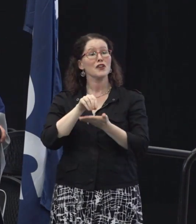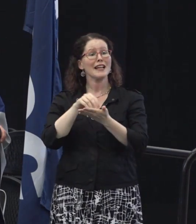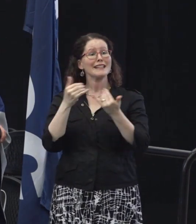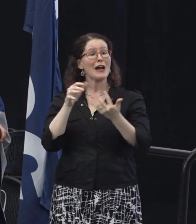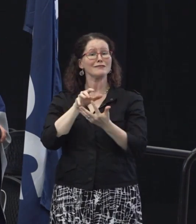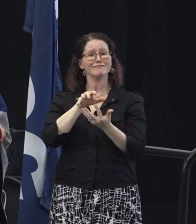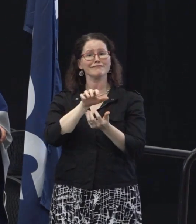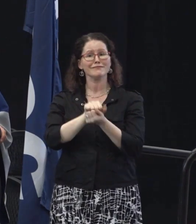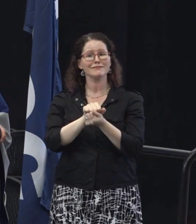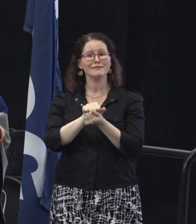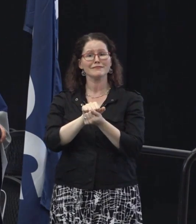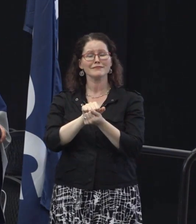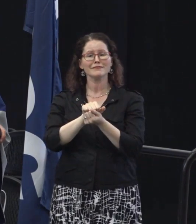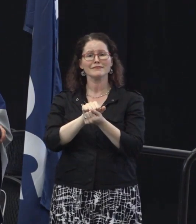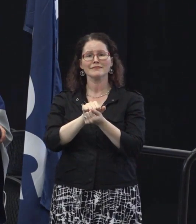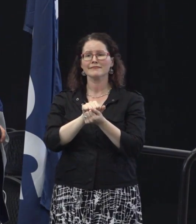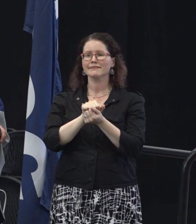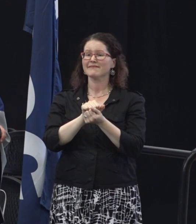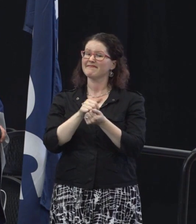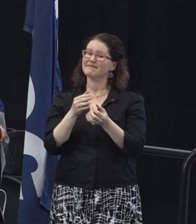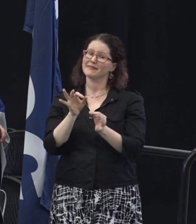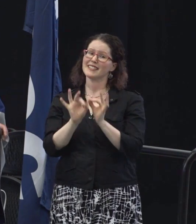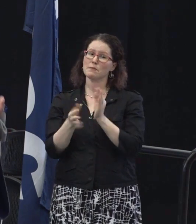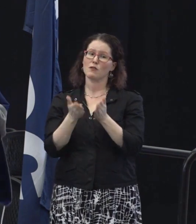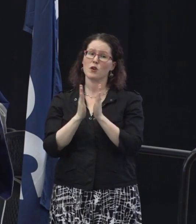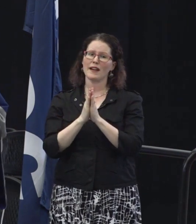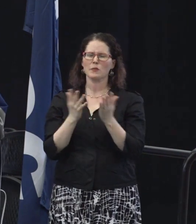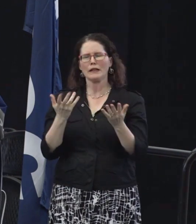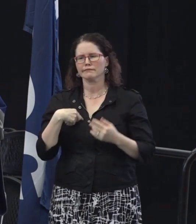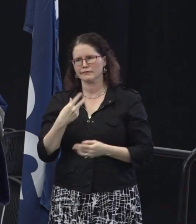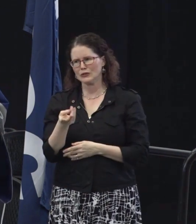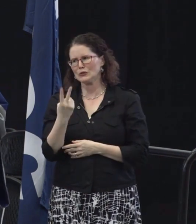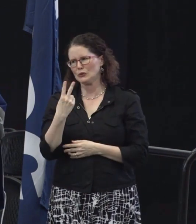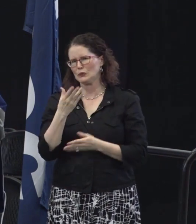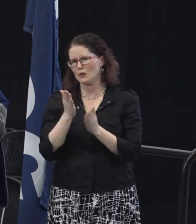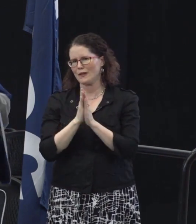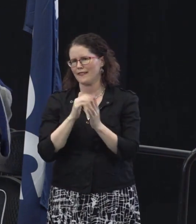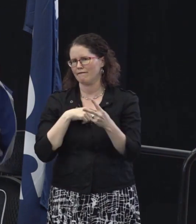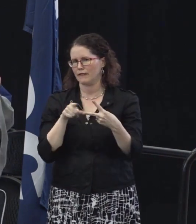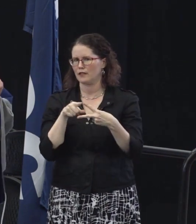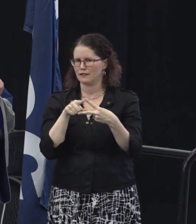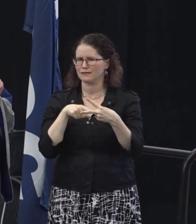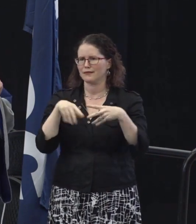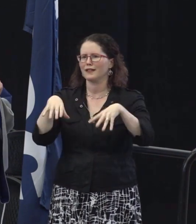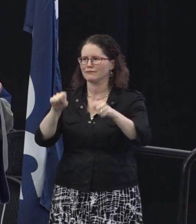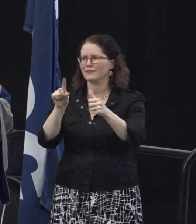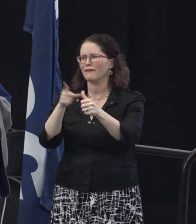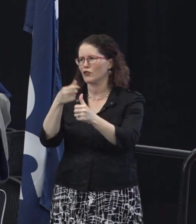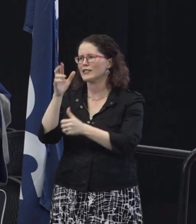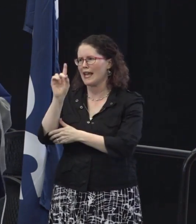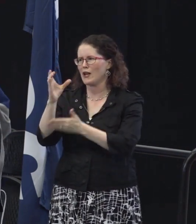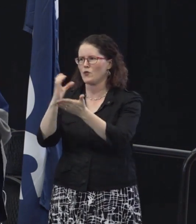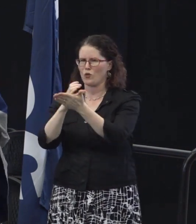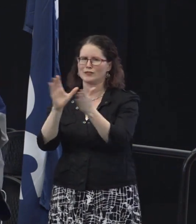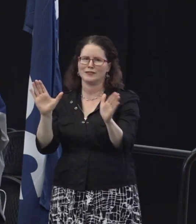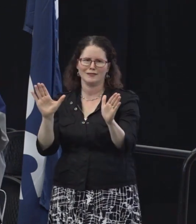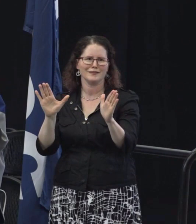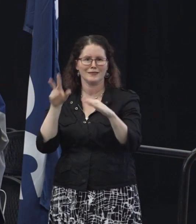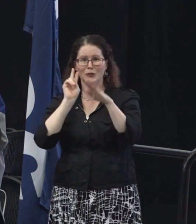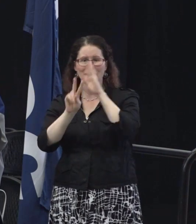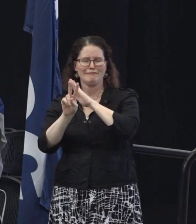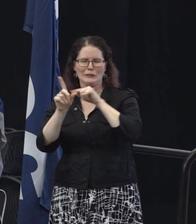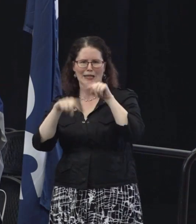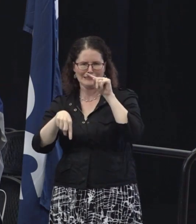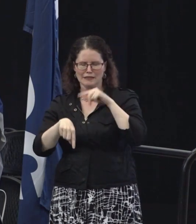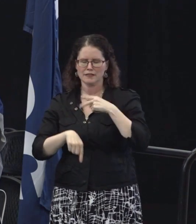learning, my request of you is simple. It's actually twofold. Number one, take a first aid course, because you never know when you're going to need